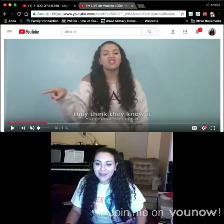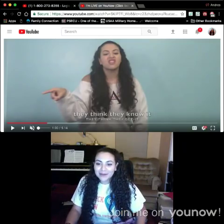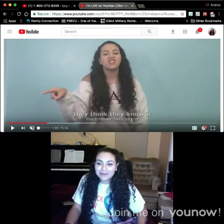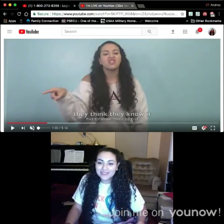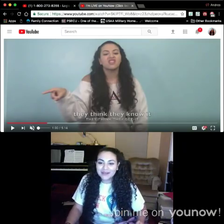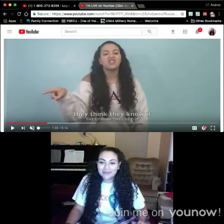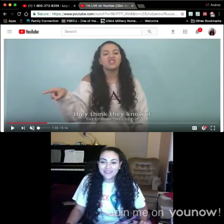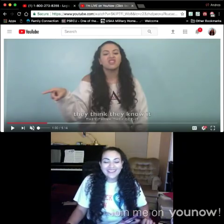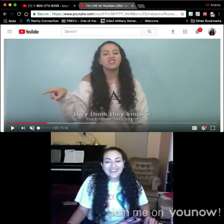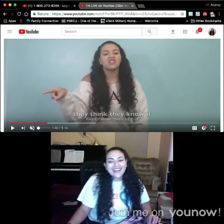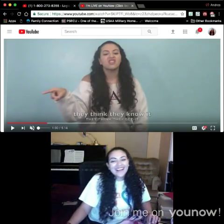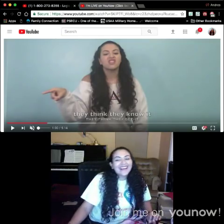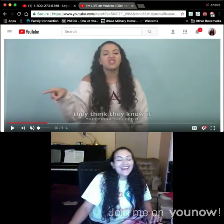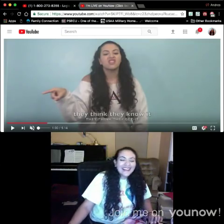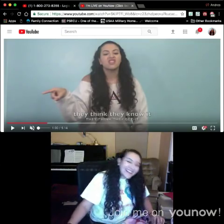Milo made me jump.